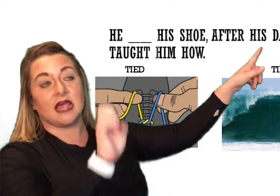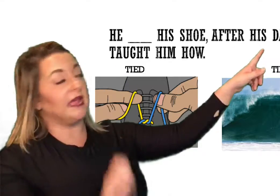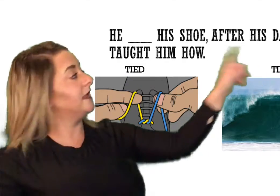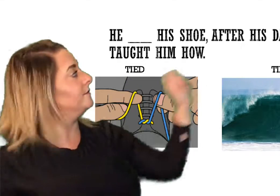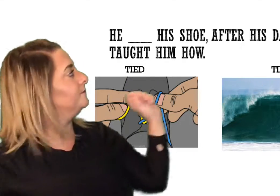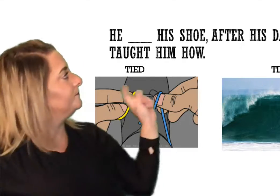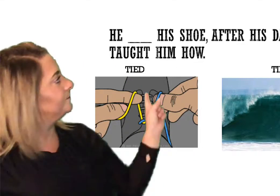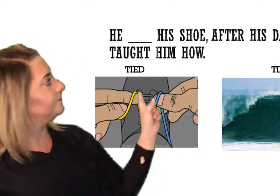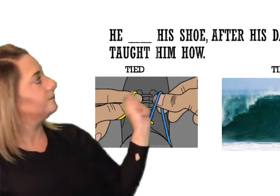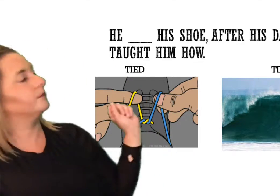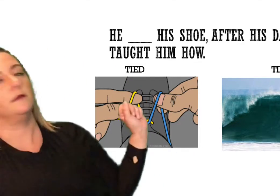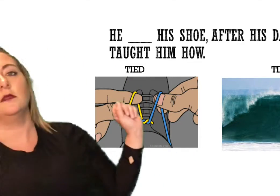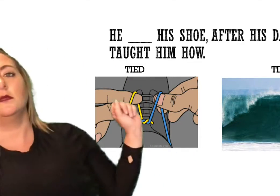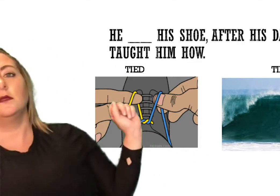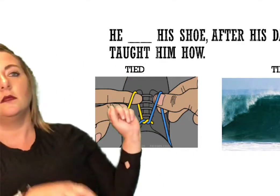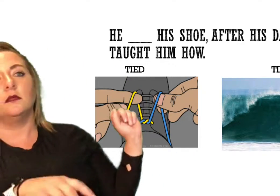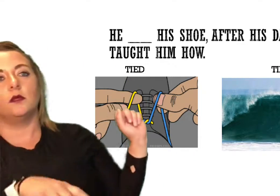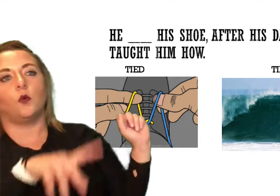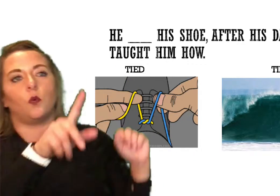Tide